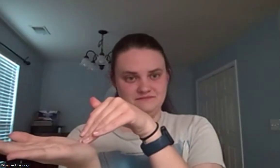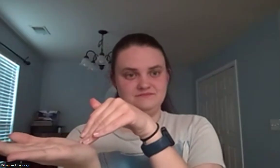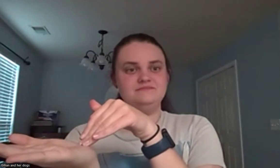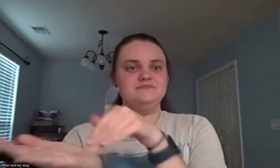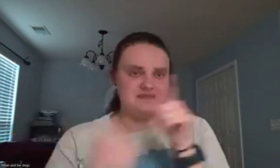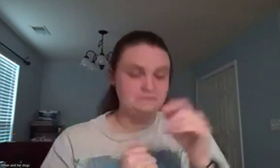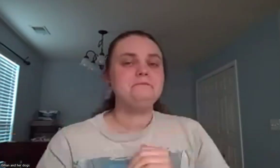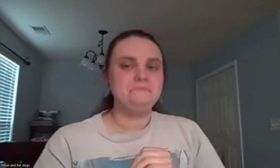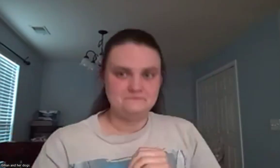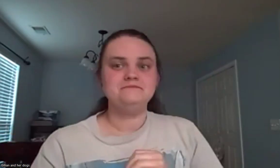Yep.